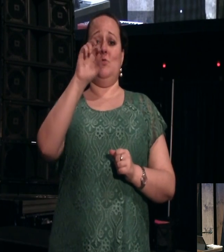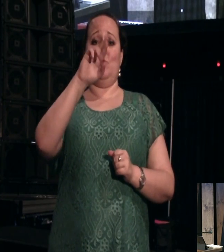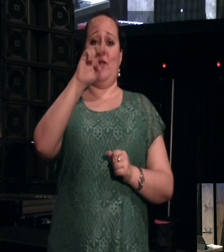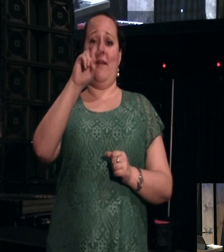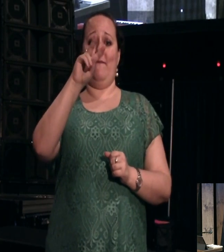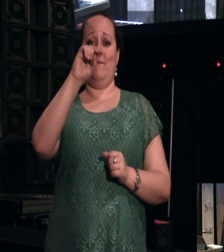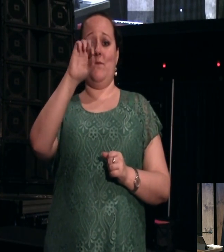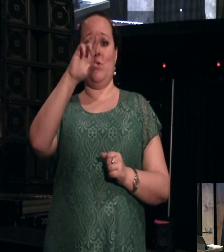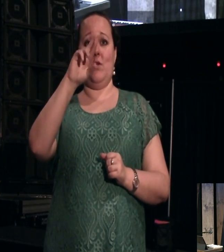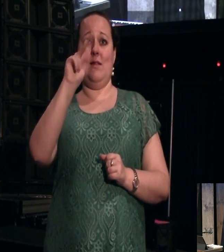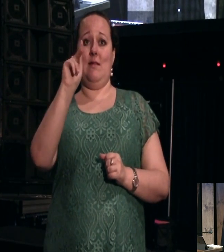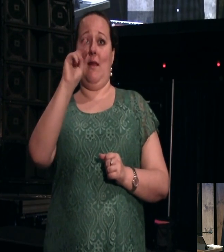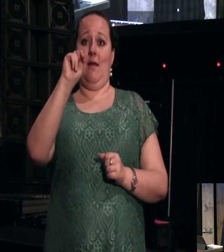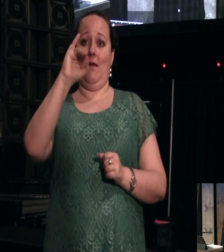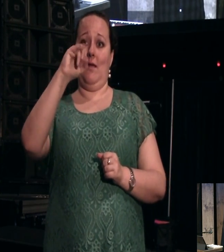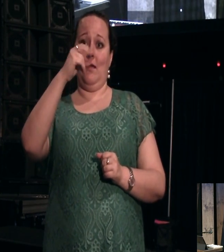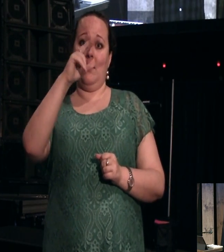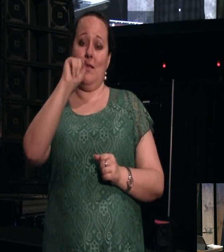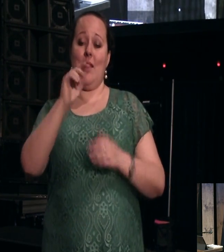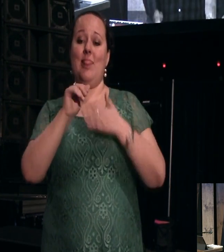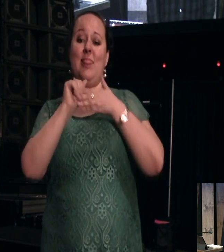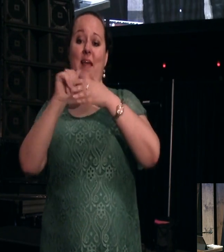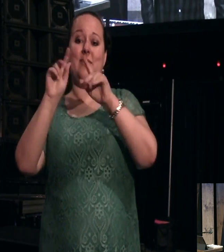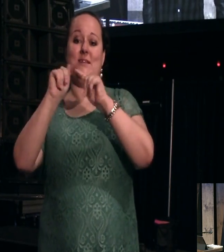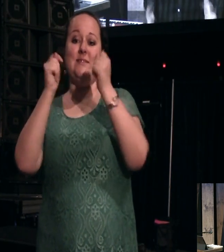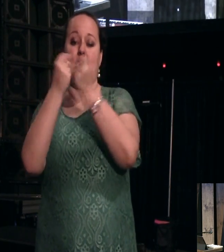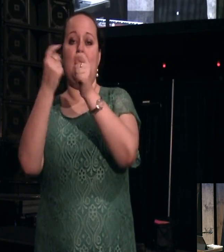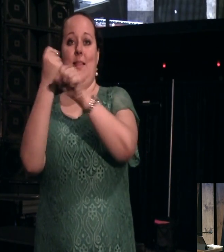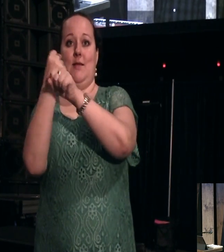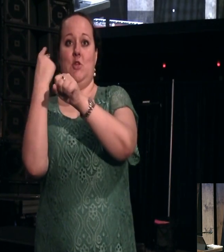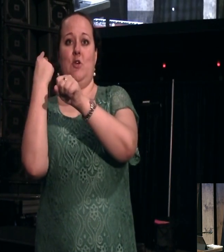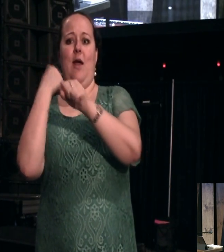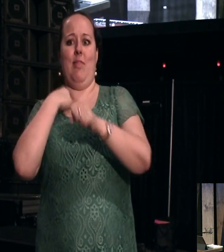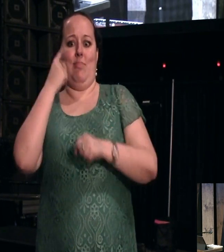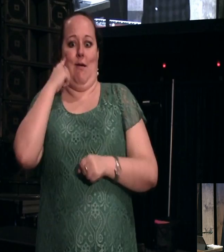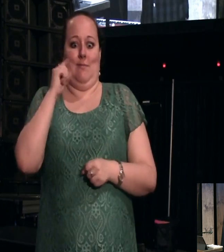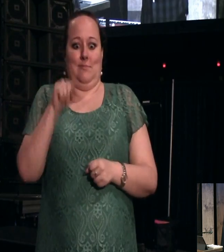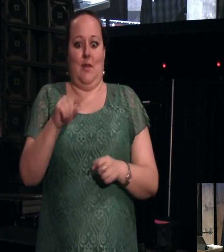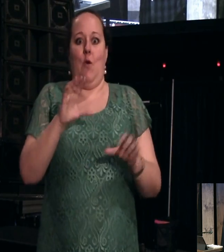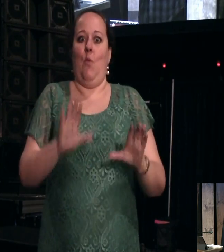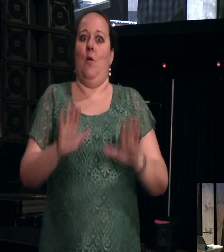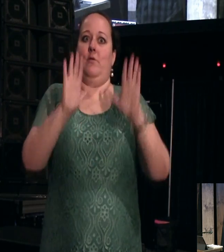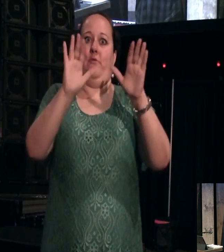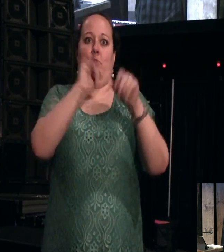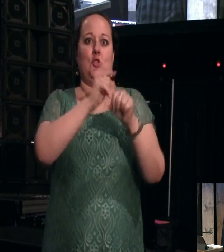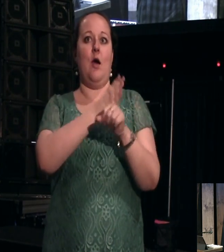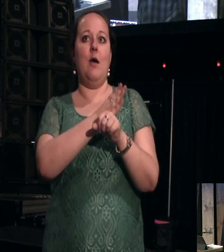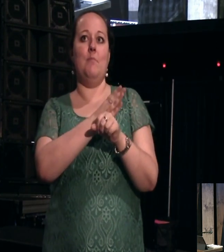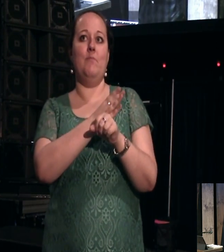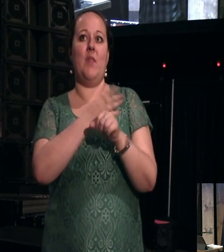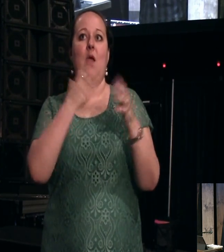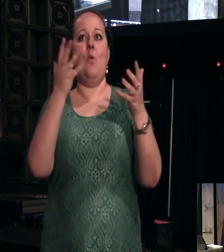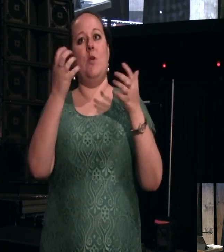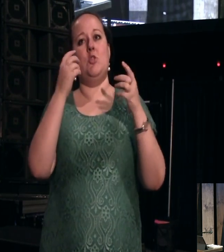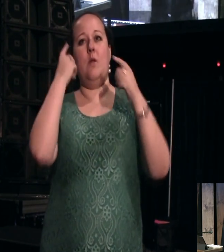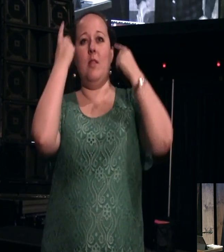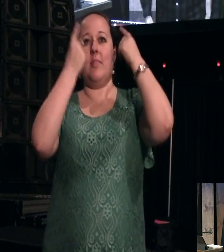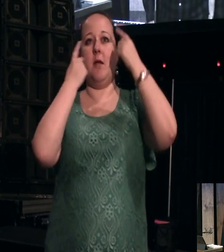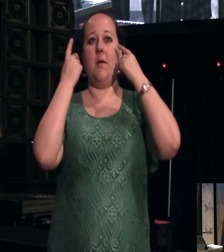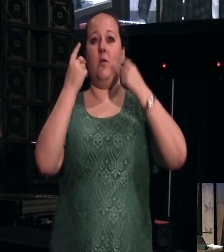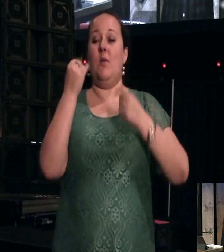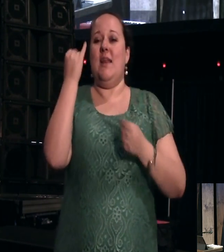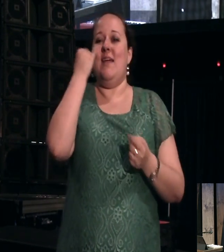I was just really proud of how Trevor Knight led the team last year. I thought he did a great